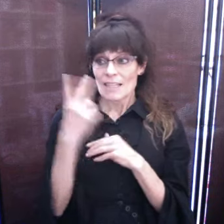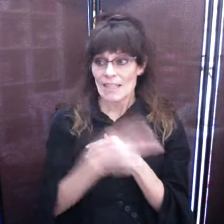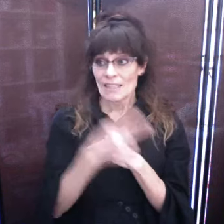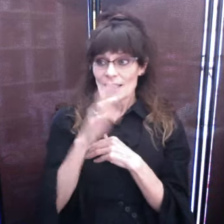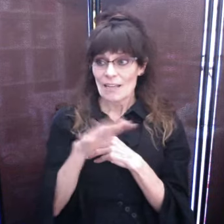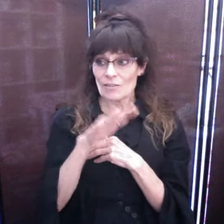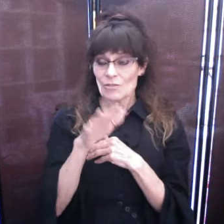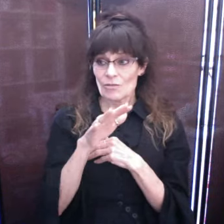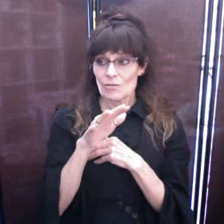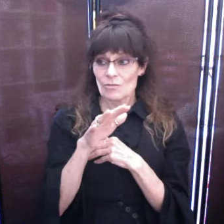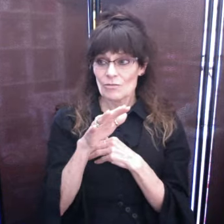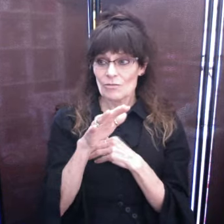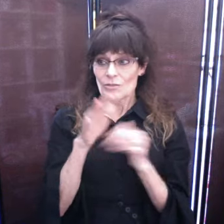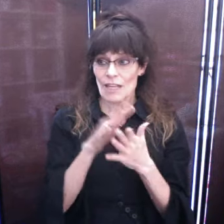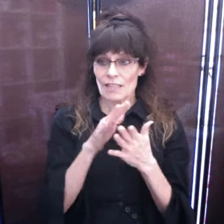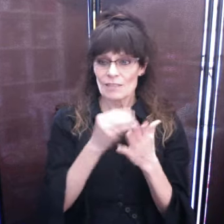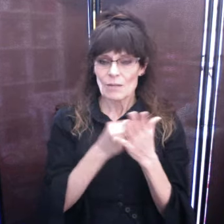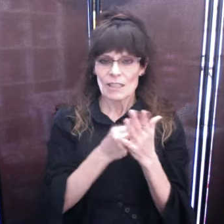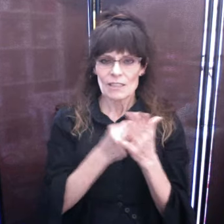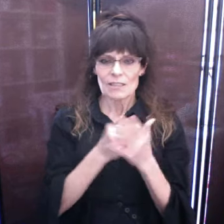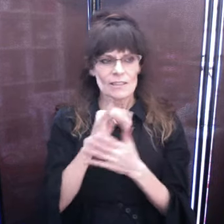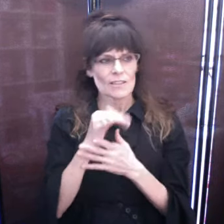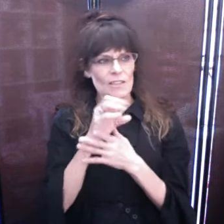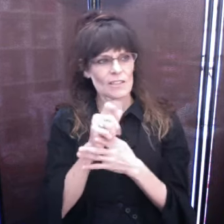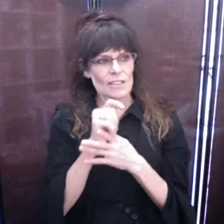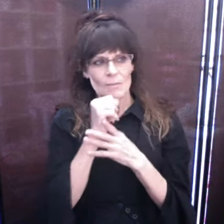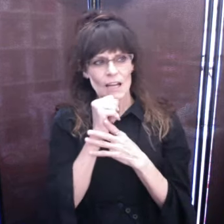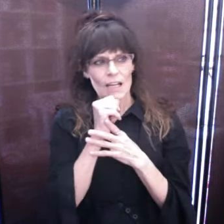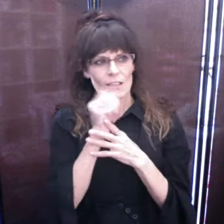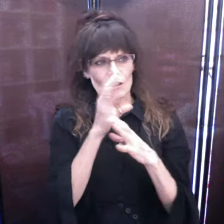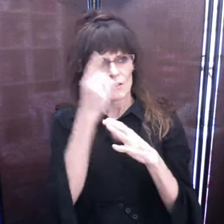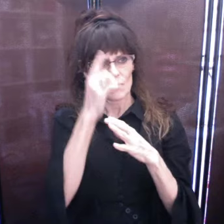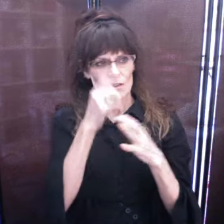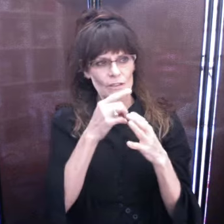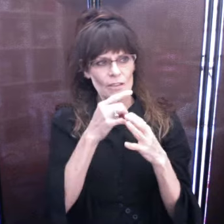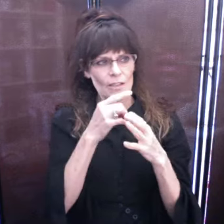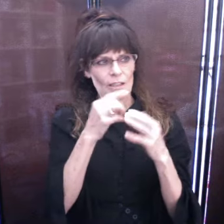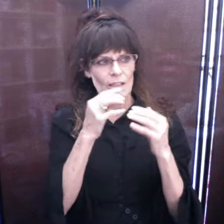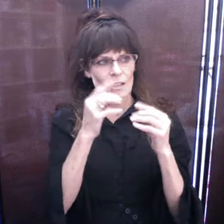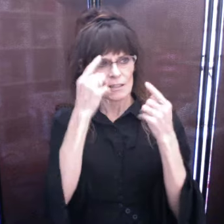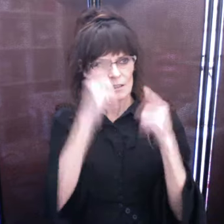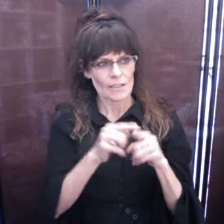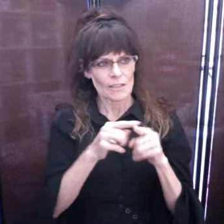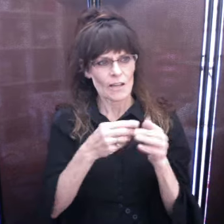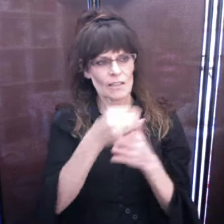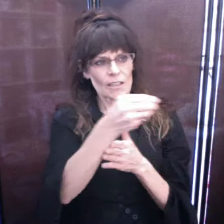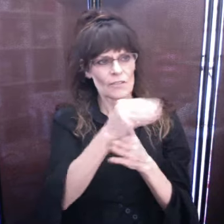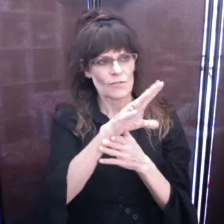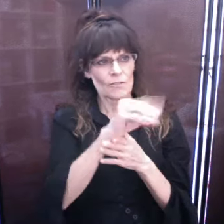manageable rate and this and that. I said, Justine, I'm not looking for a deal. I'm just looking to, I'll give you $50 an hour or something, and I'll come back every month.